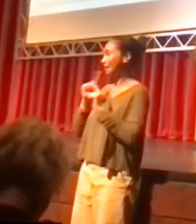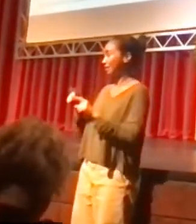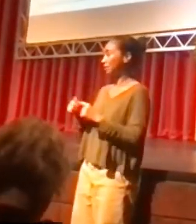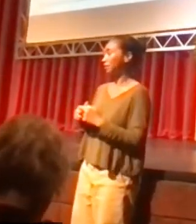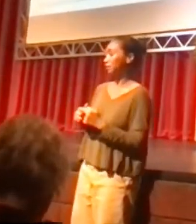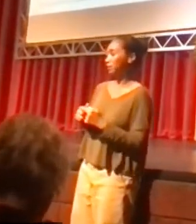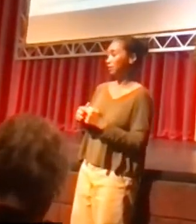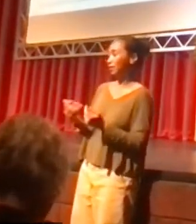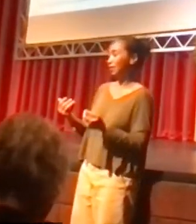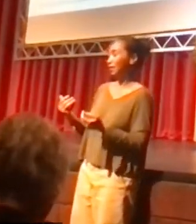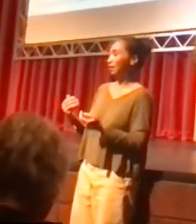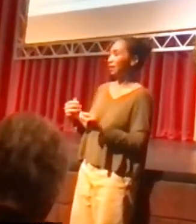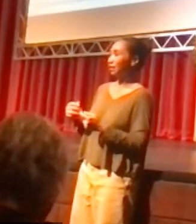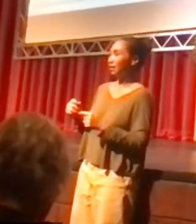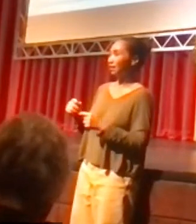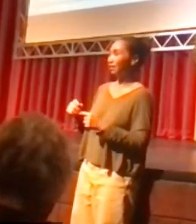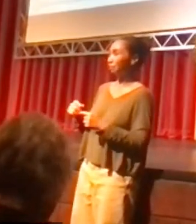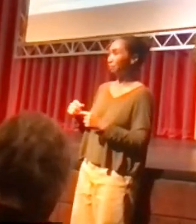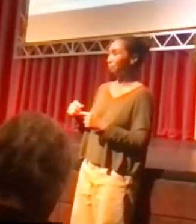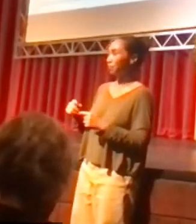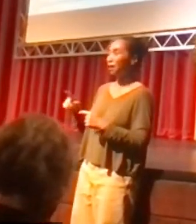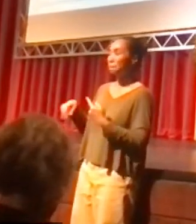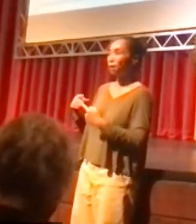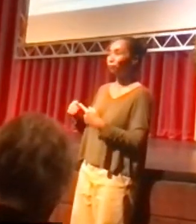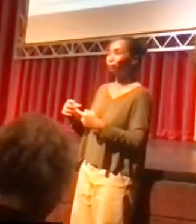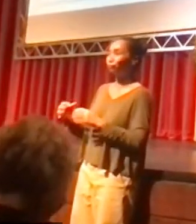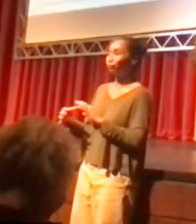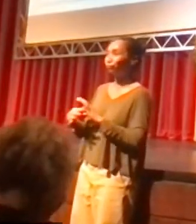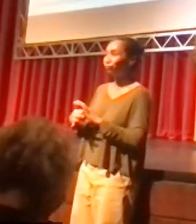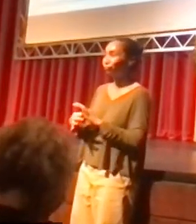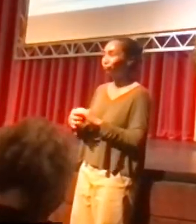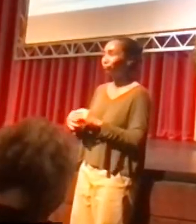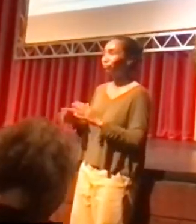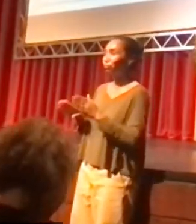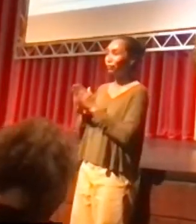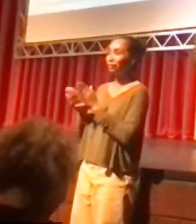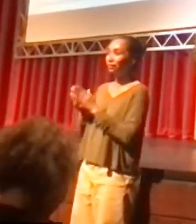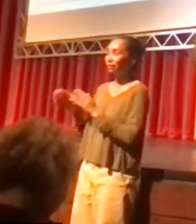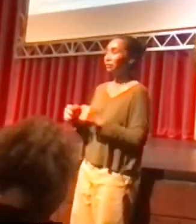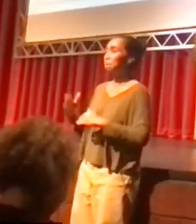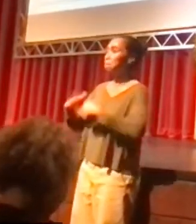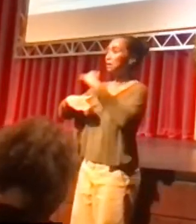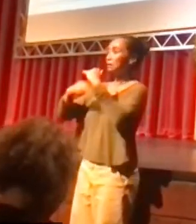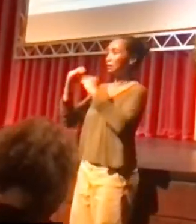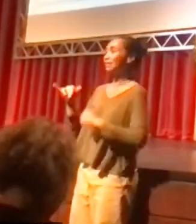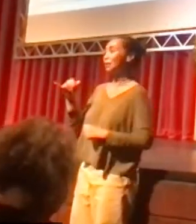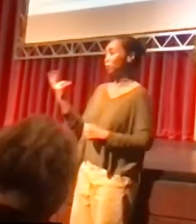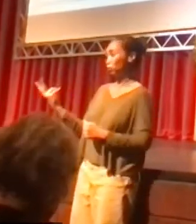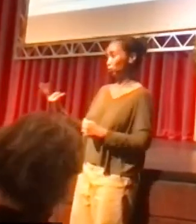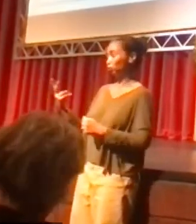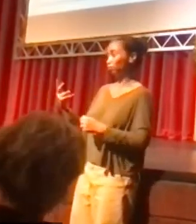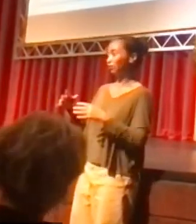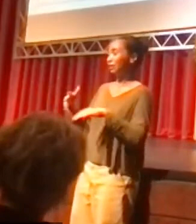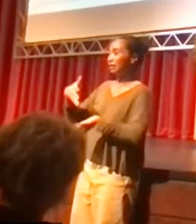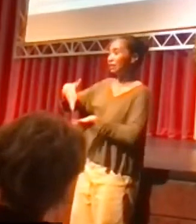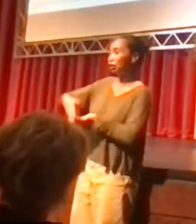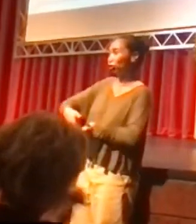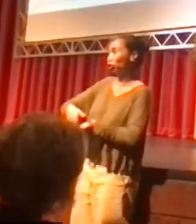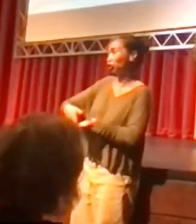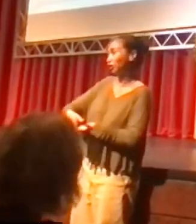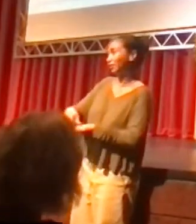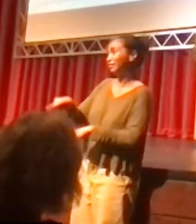answer. And again, it's about connecting, centering, and building. These two indigenous